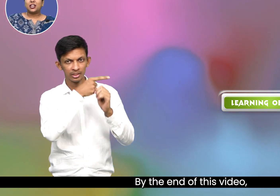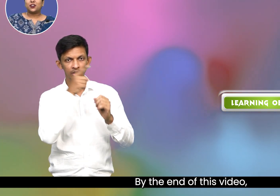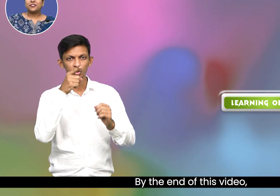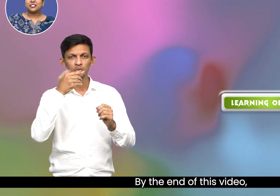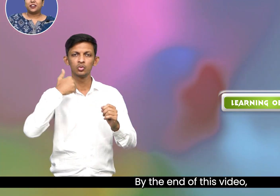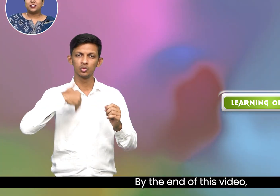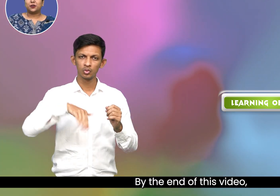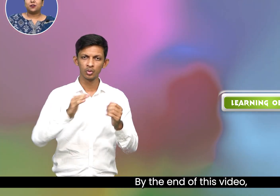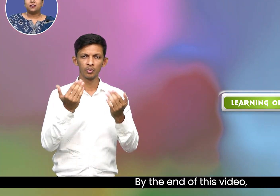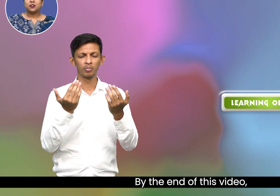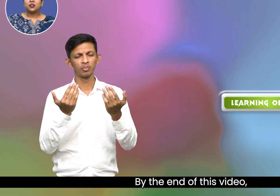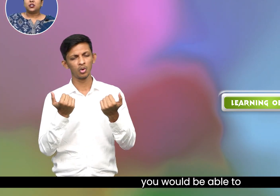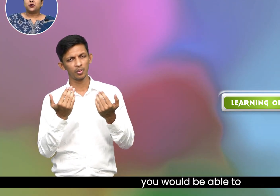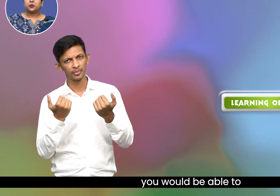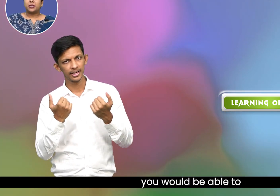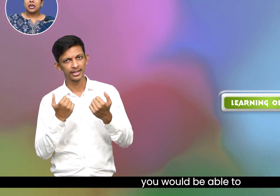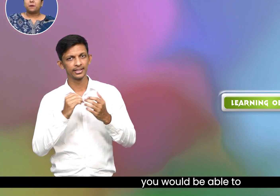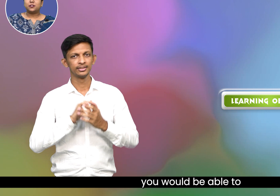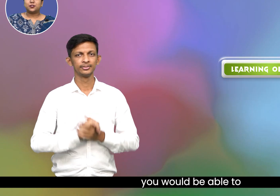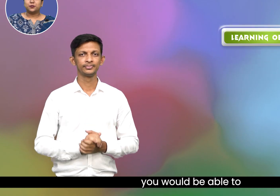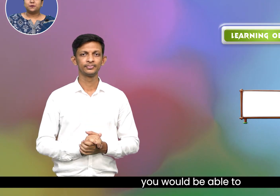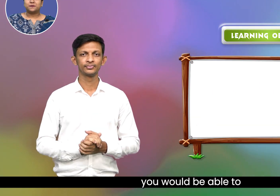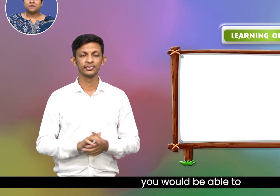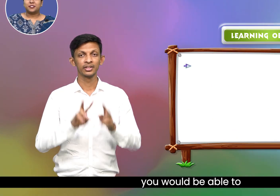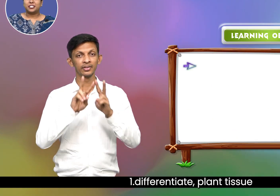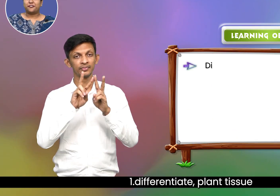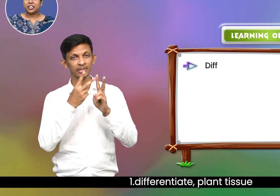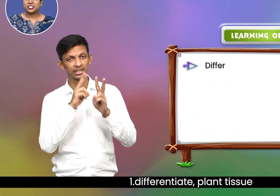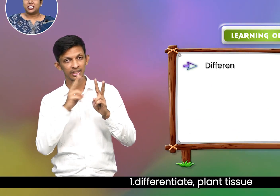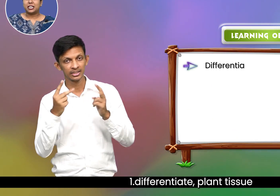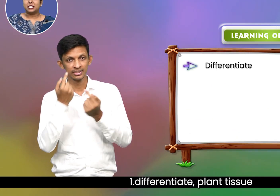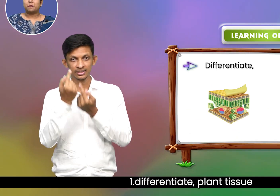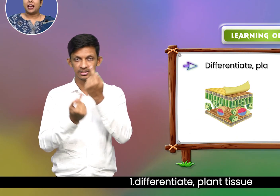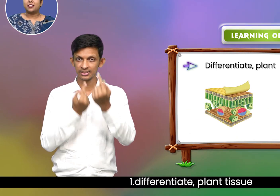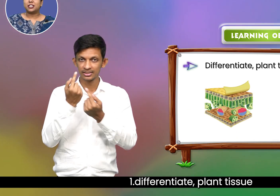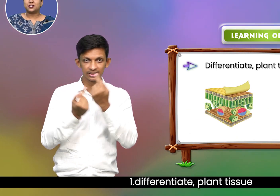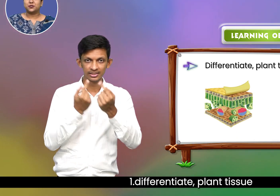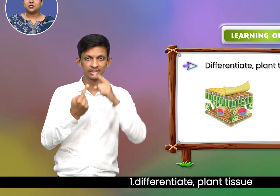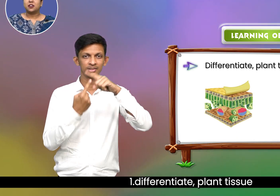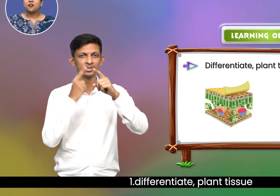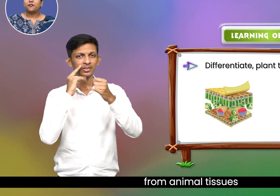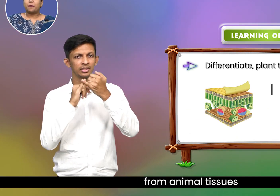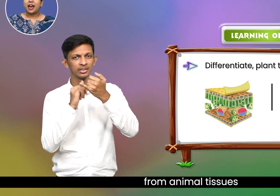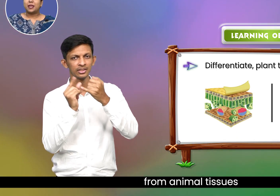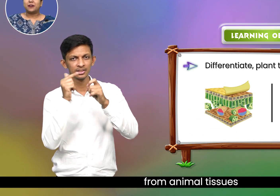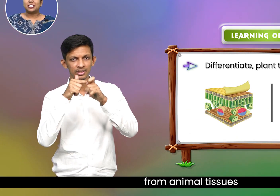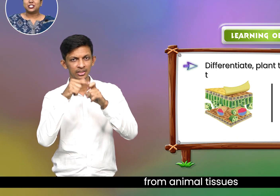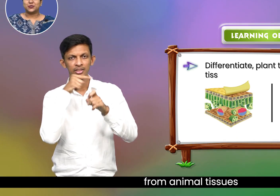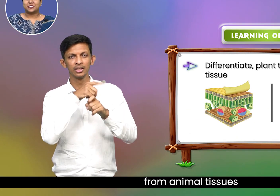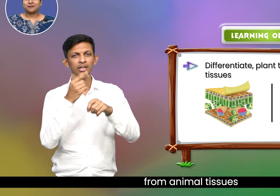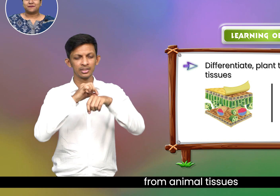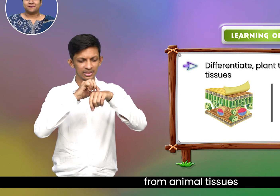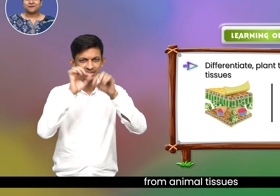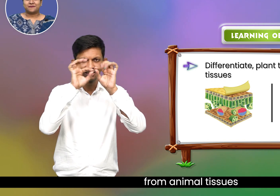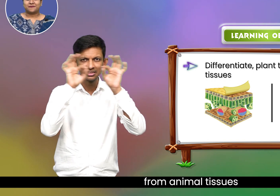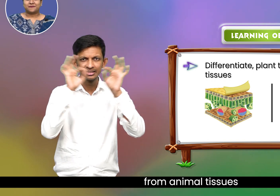By the end of this video, you would be able to differentiate plant tissues from animal